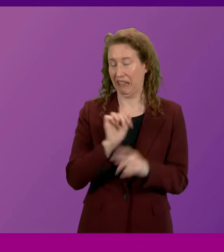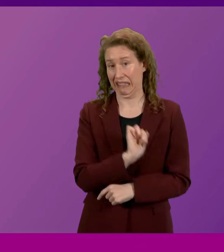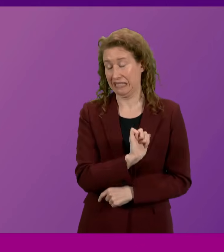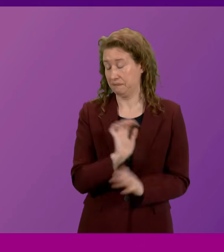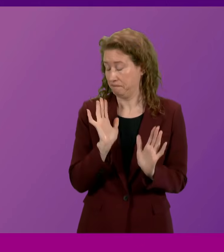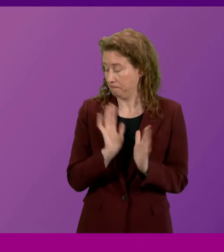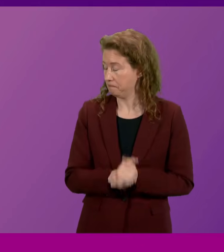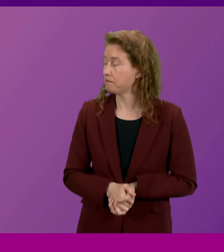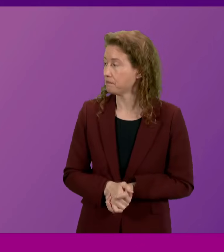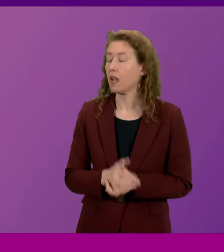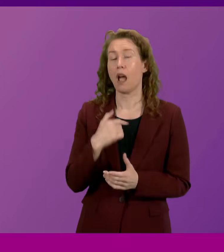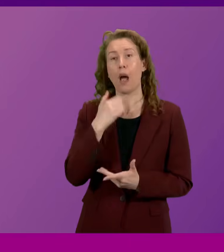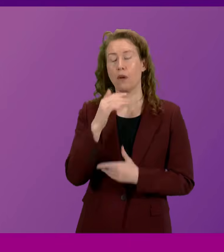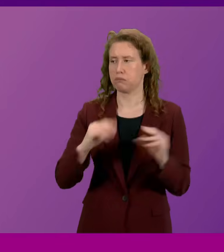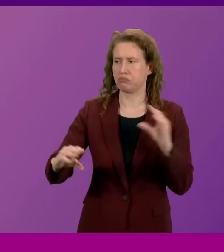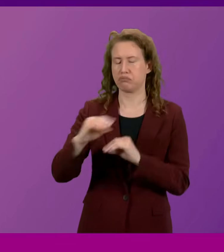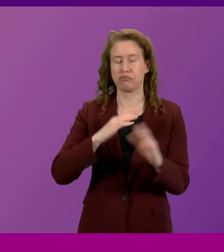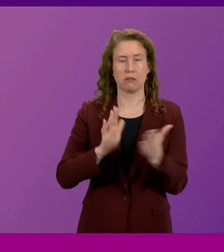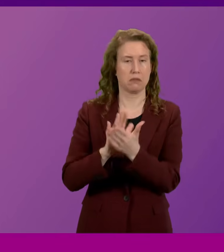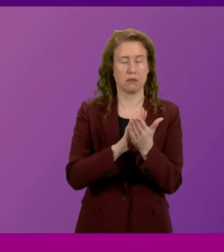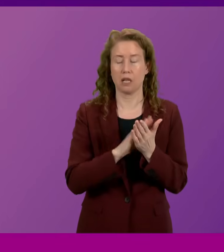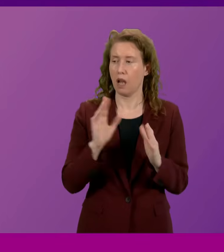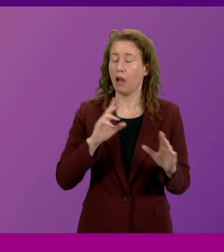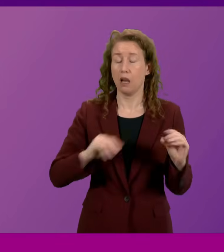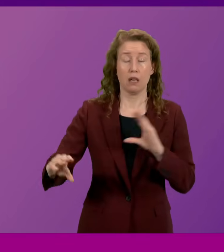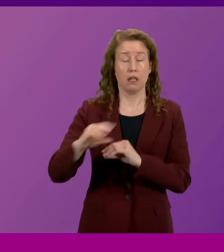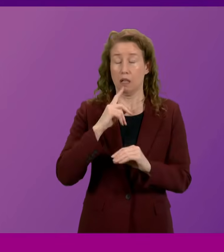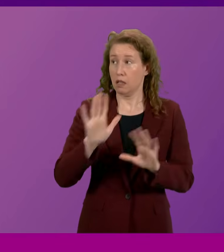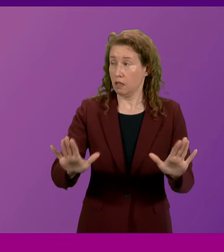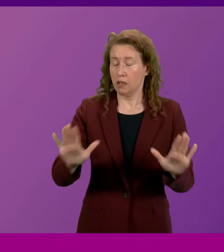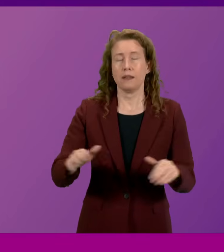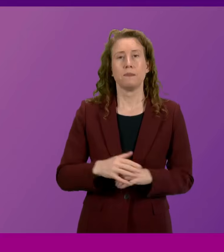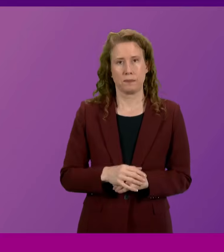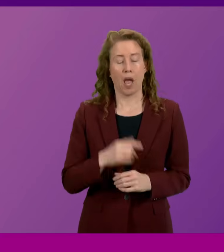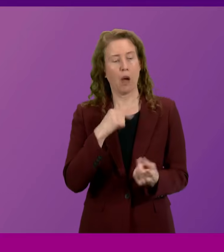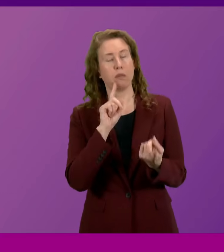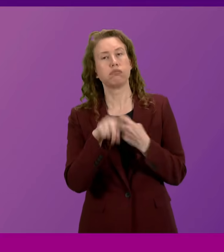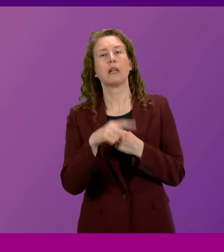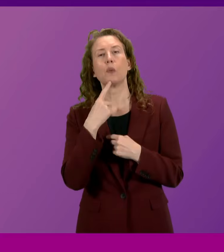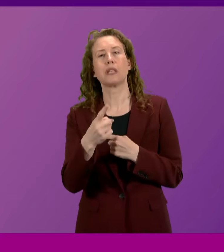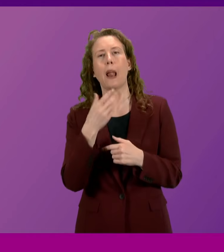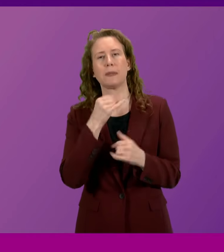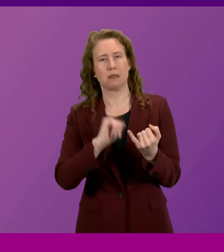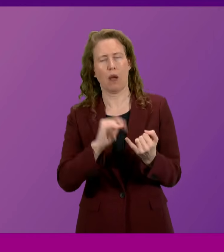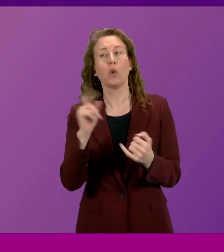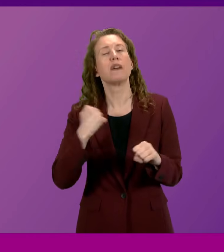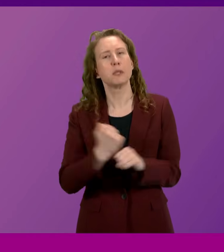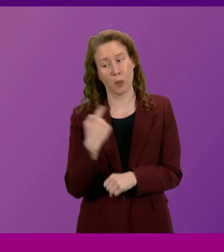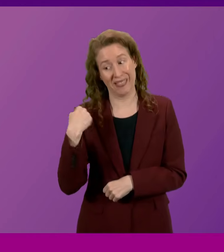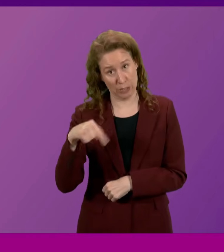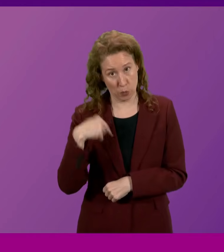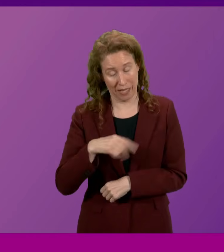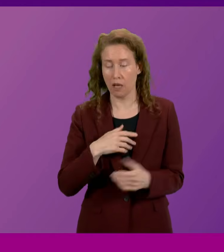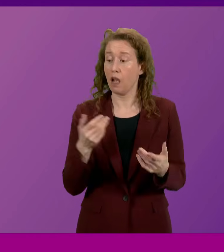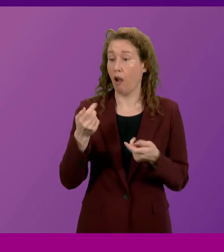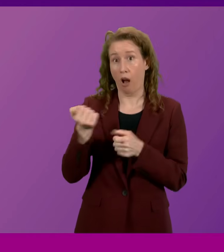So, Thank you. Let's hear one another. I'll tell Mr Sarwar what I've been doing this week. Presiding over